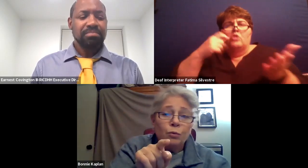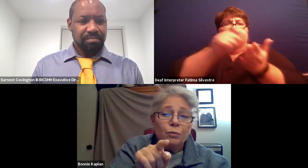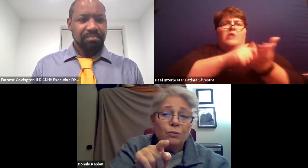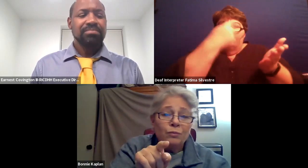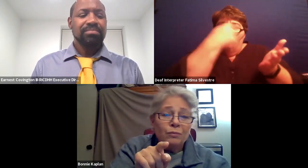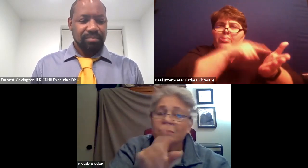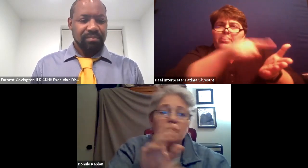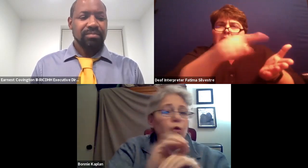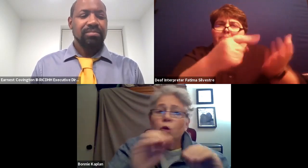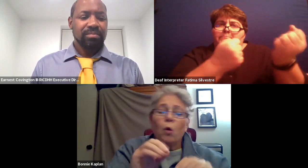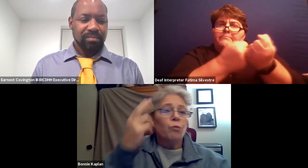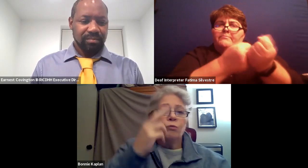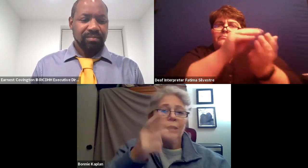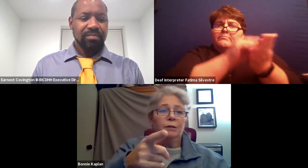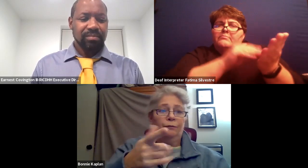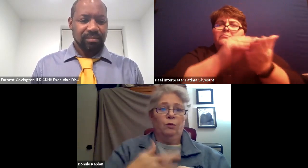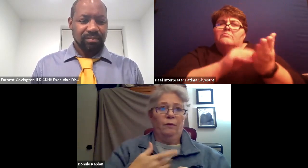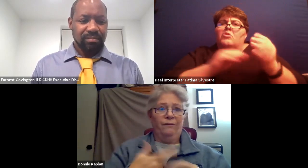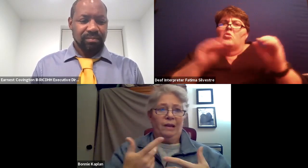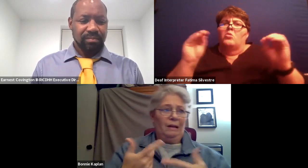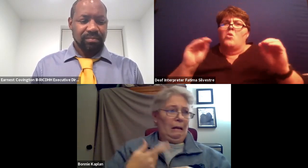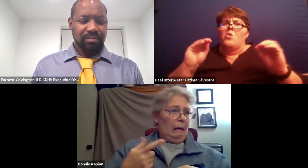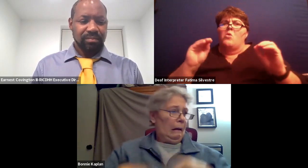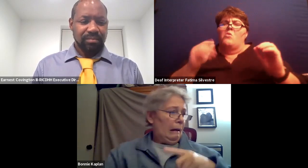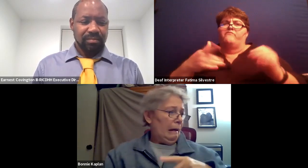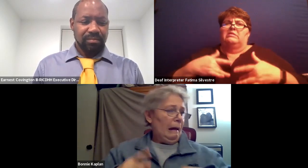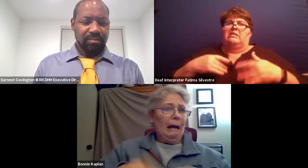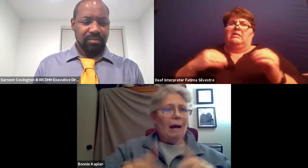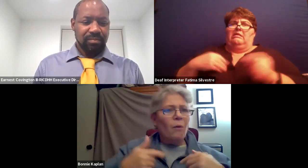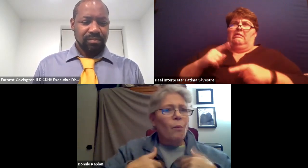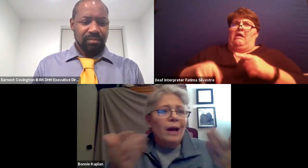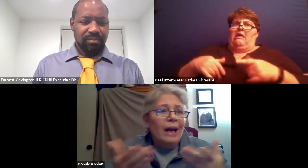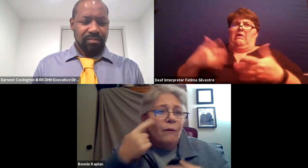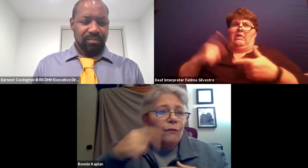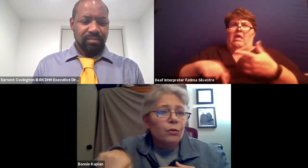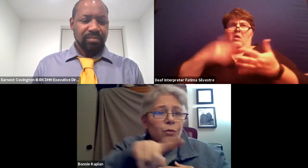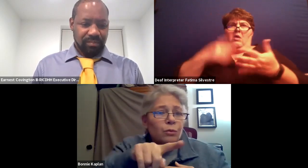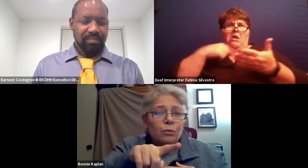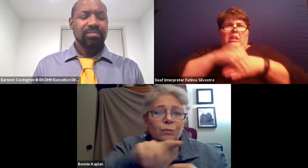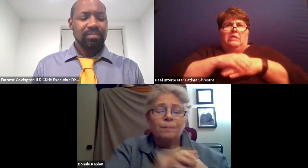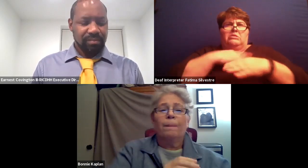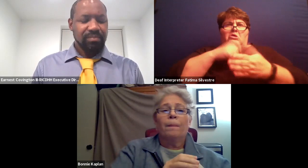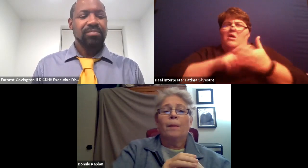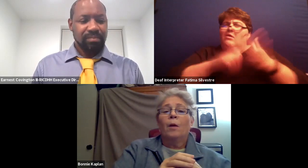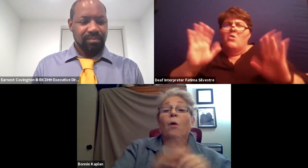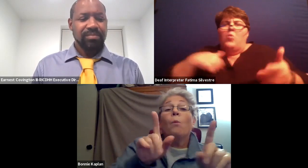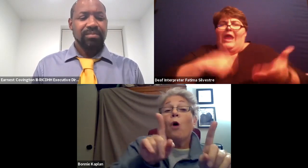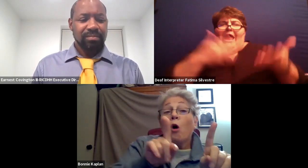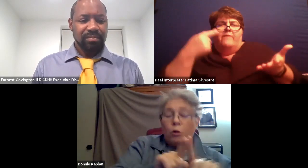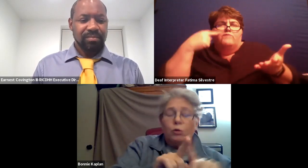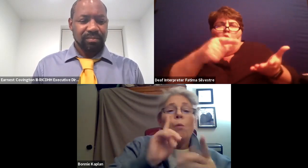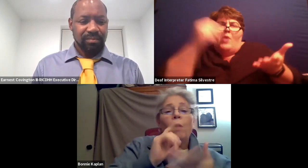language, we can actually write for you. There's no reason for you to feel like you can't have,